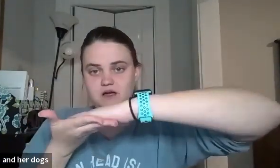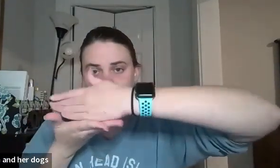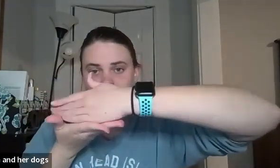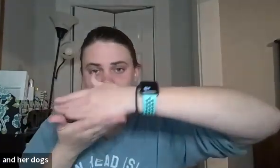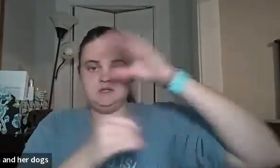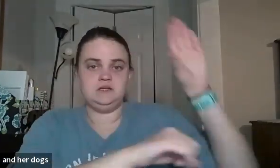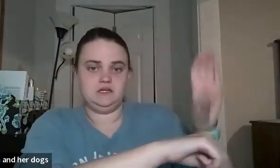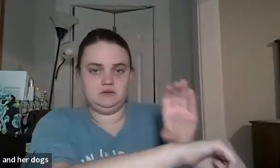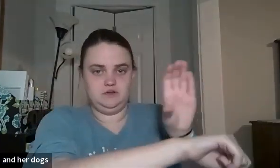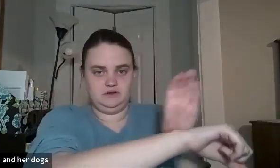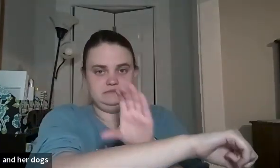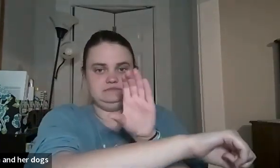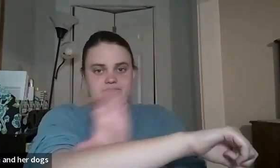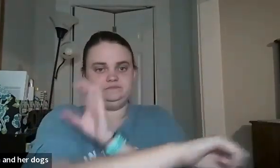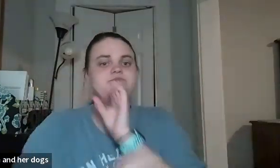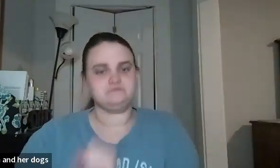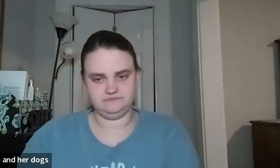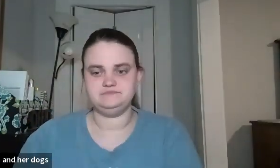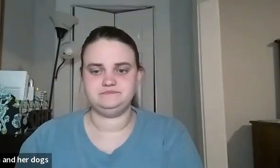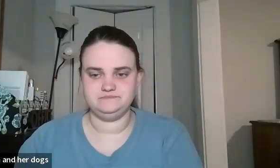laptop, computer.